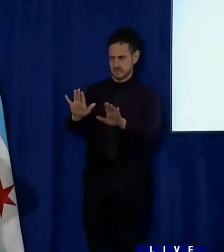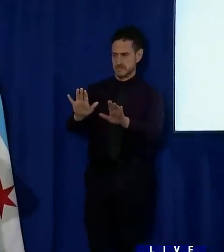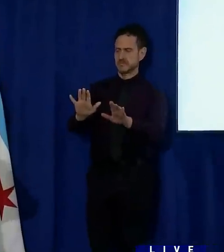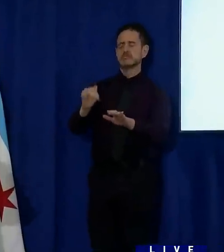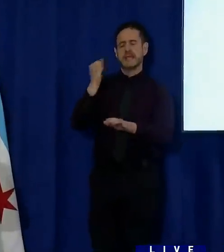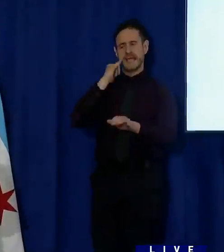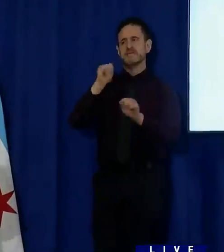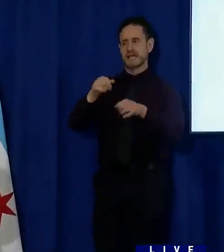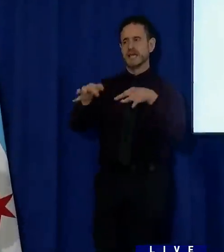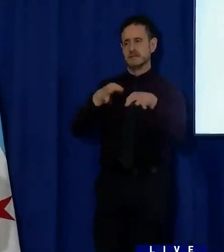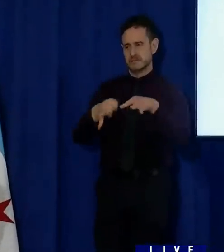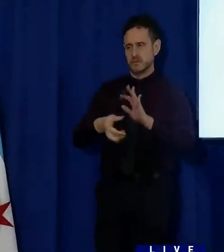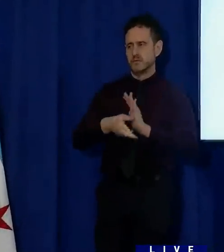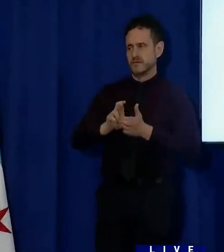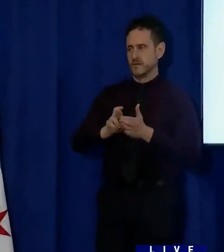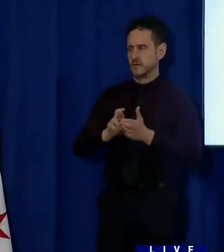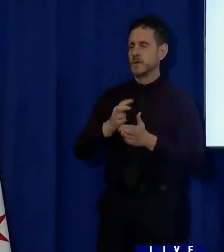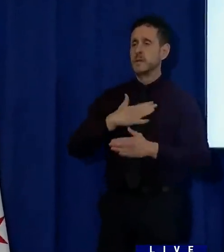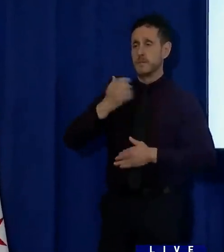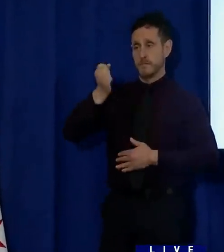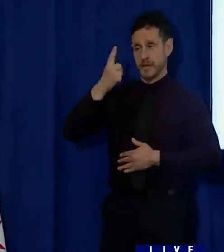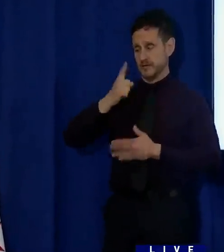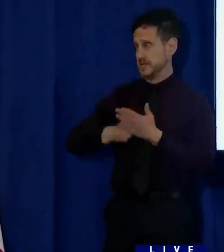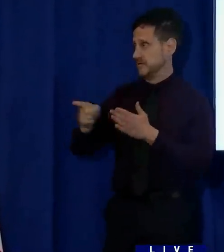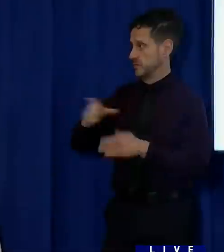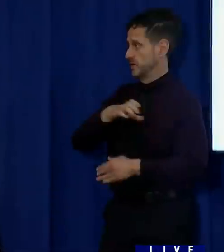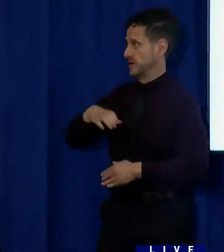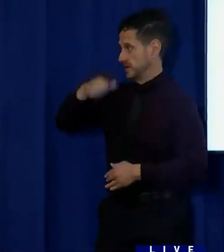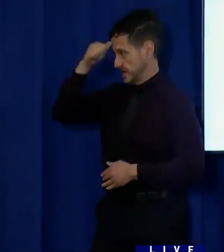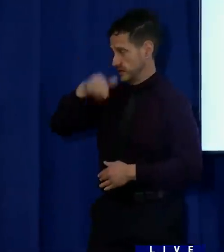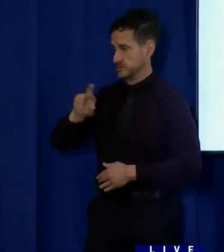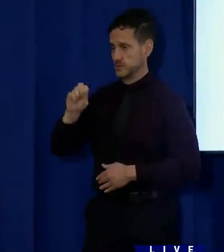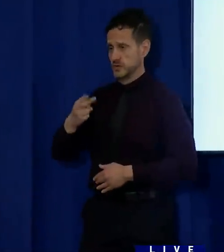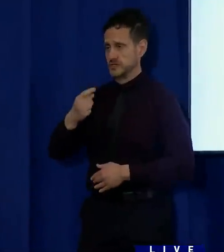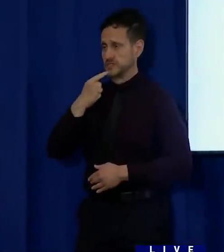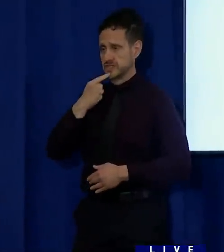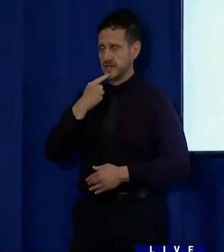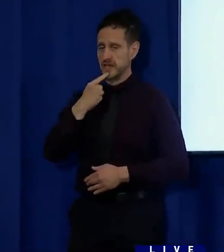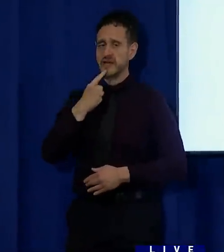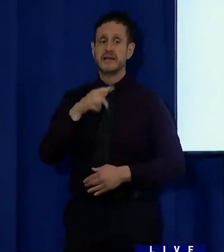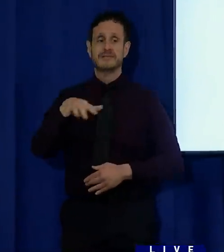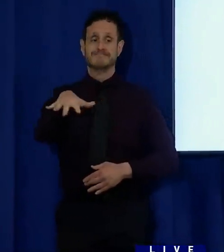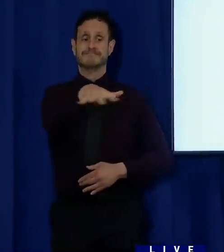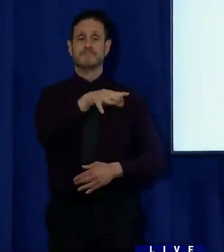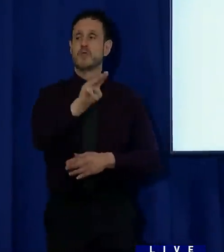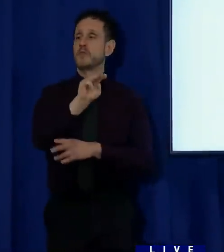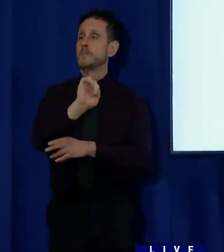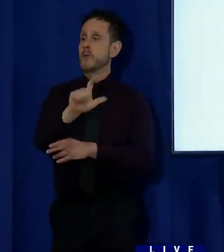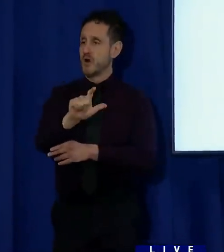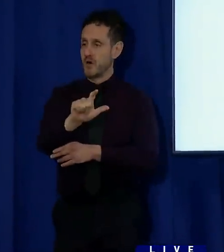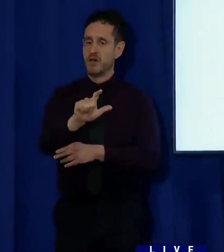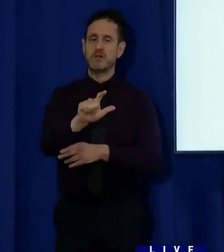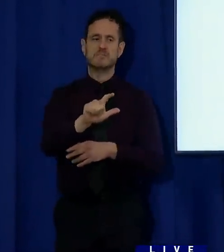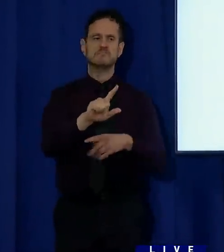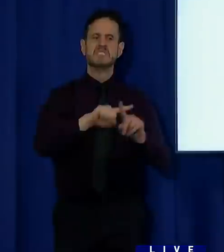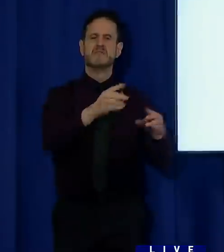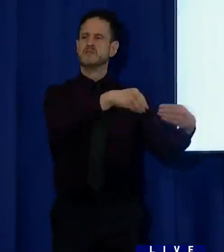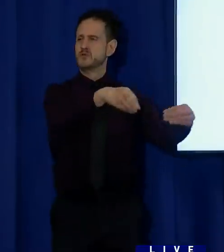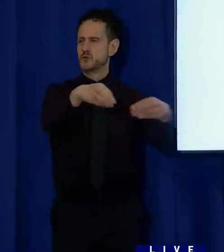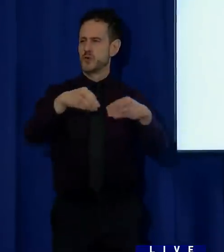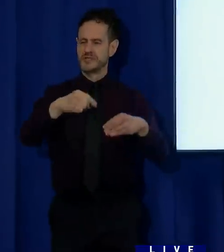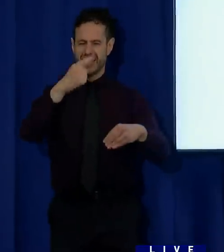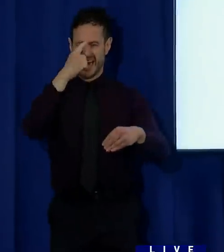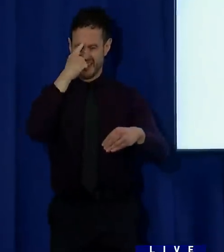if I can recap for you. My understanding from the congressman is the looting in that particular plaza started, I believe,